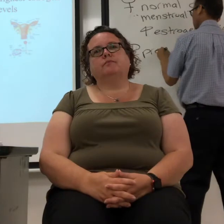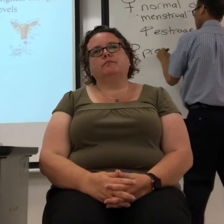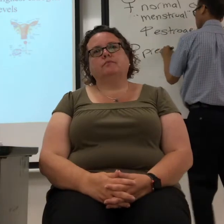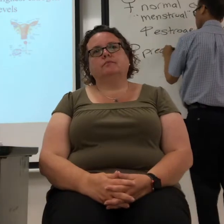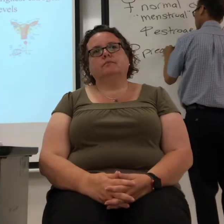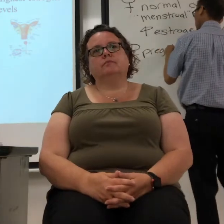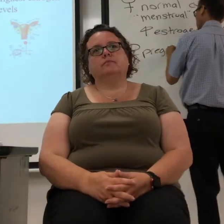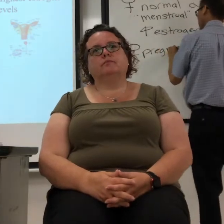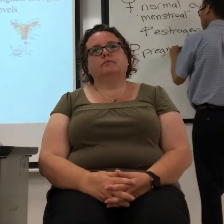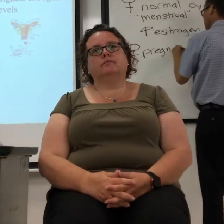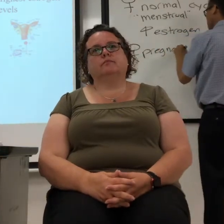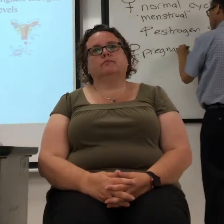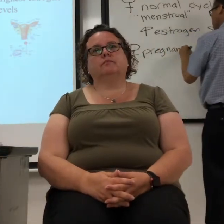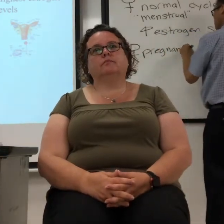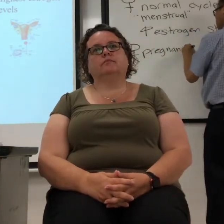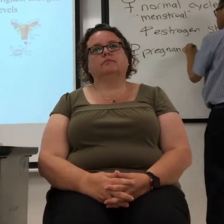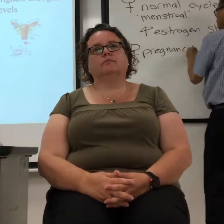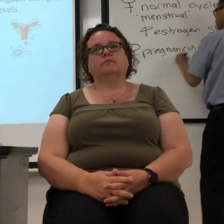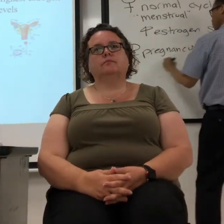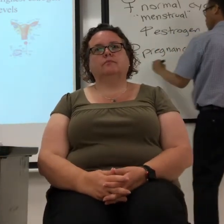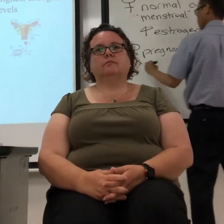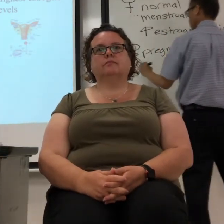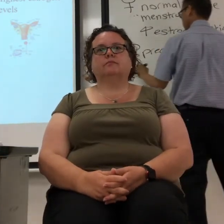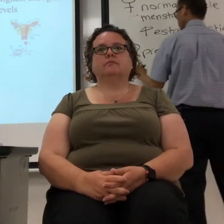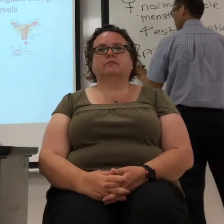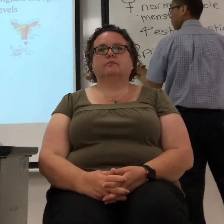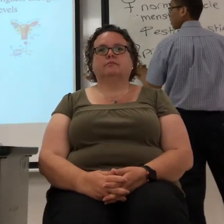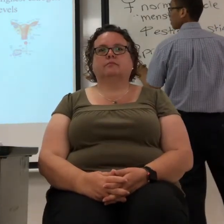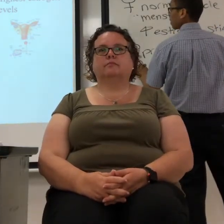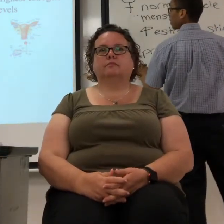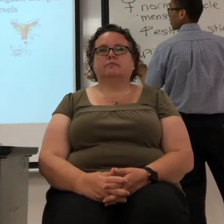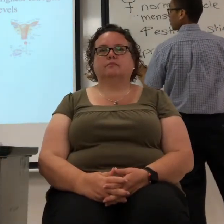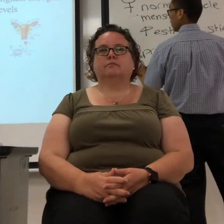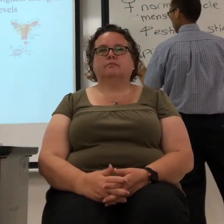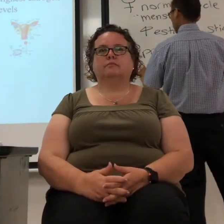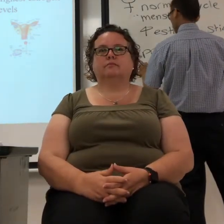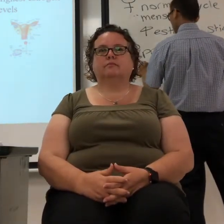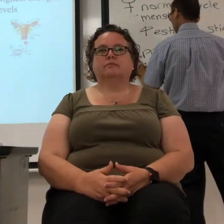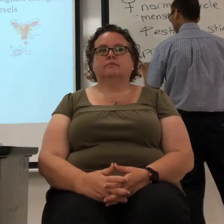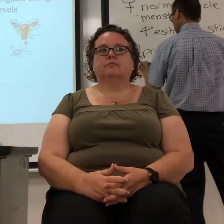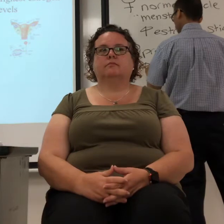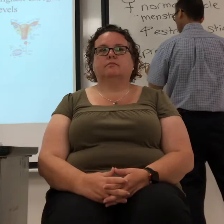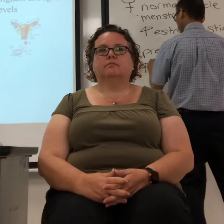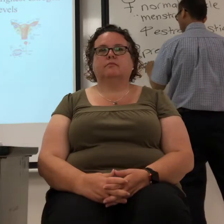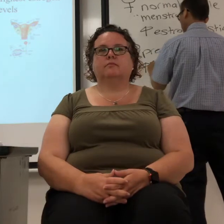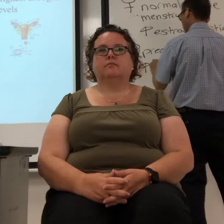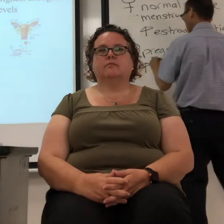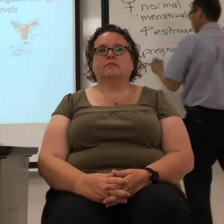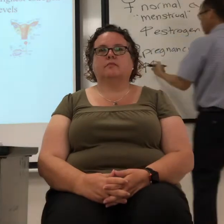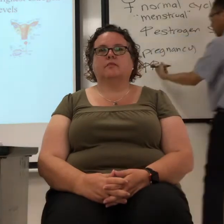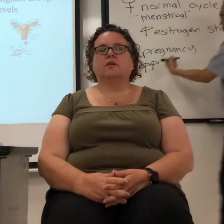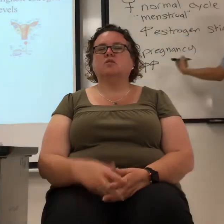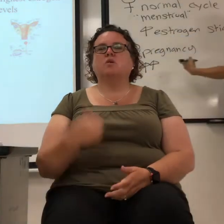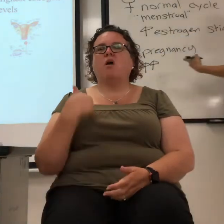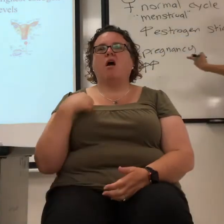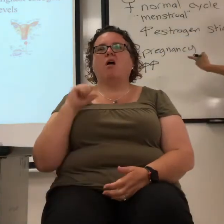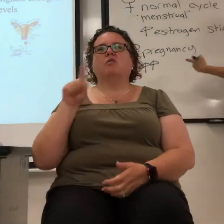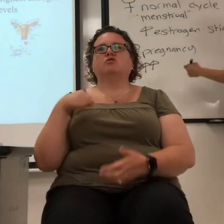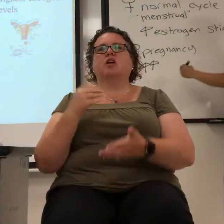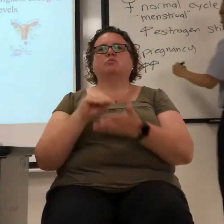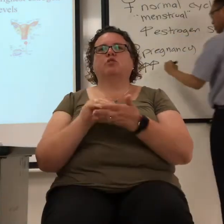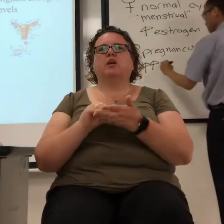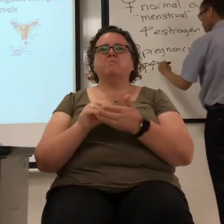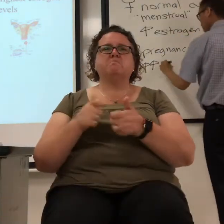So Yeah, I would just put big, I'll put a double up